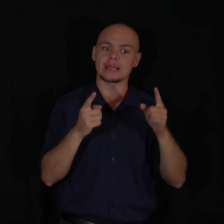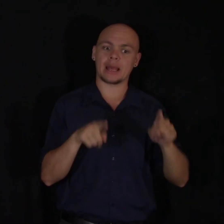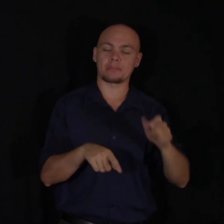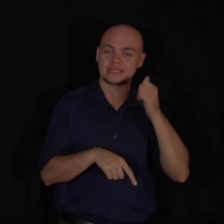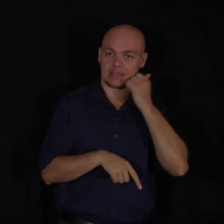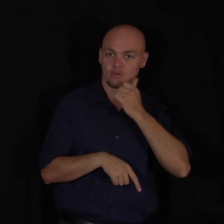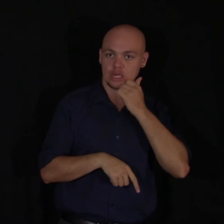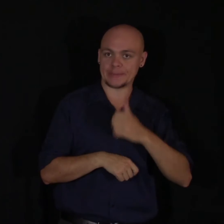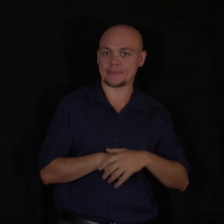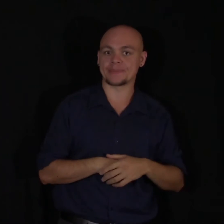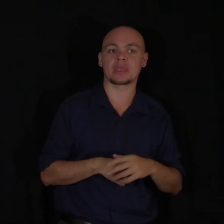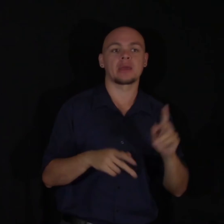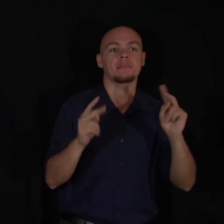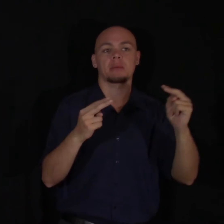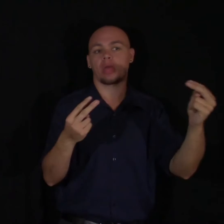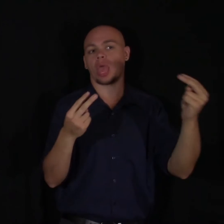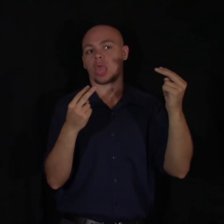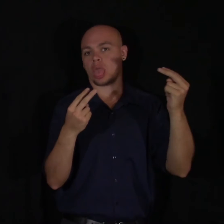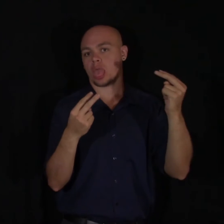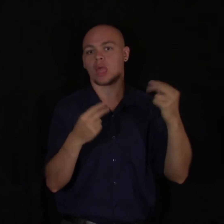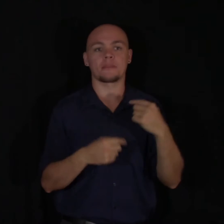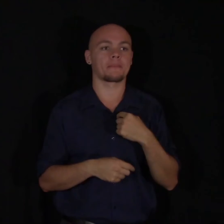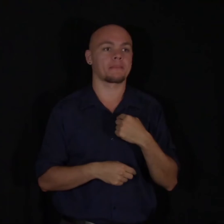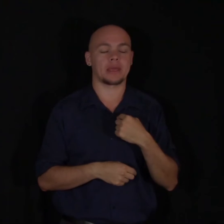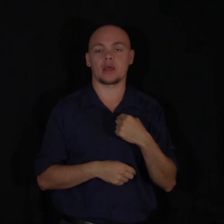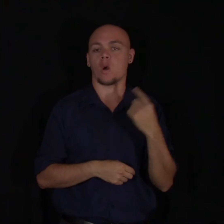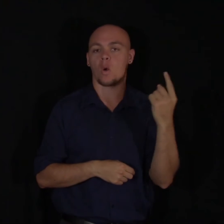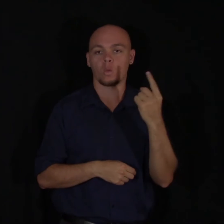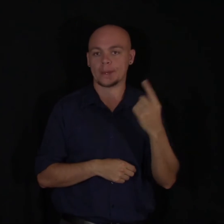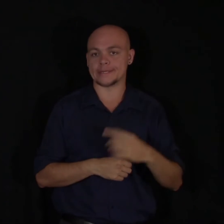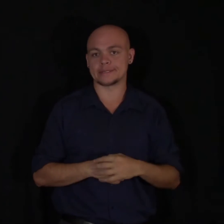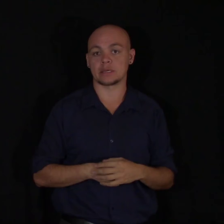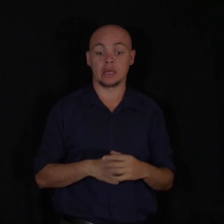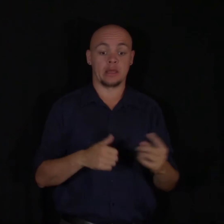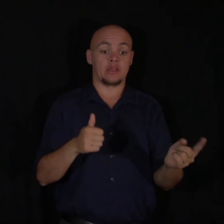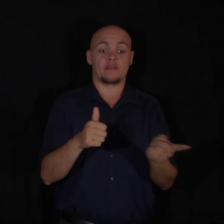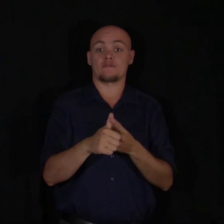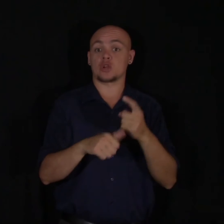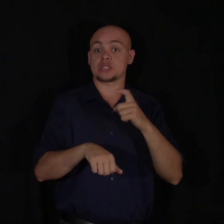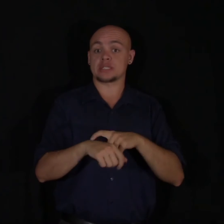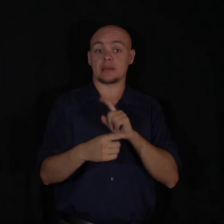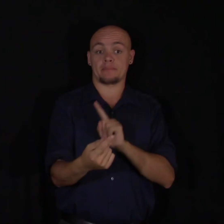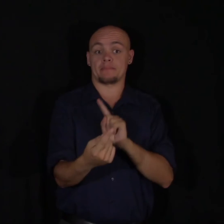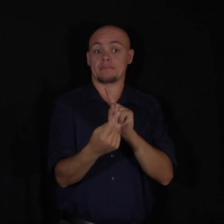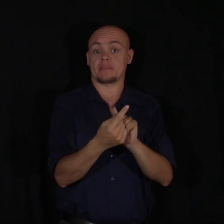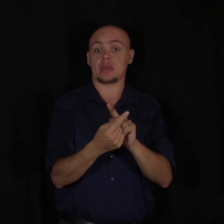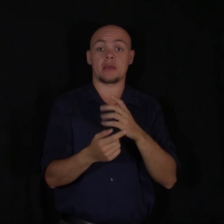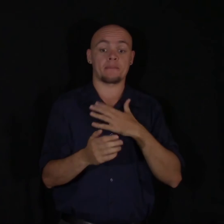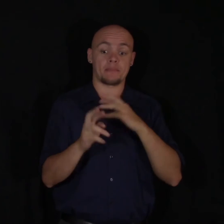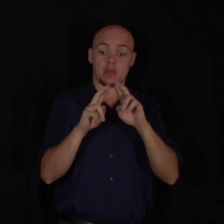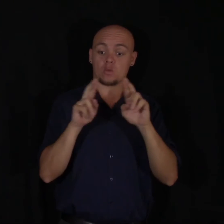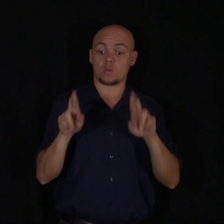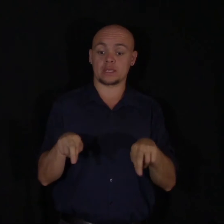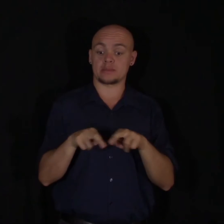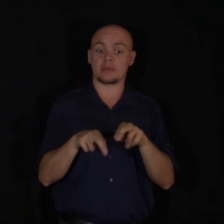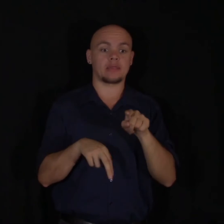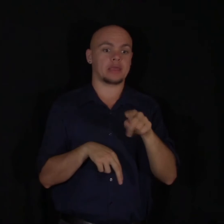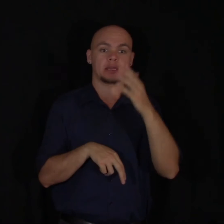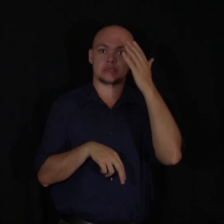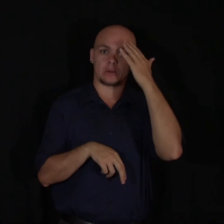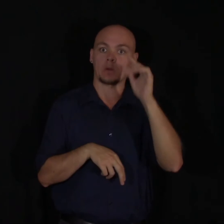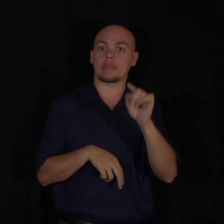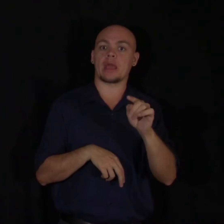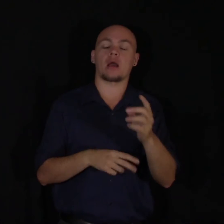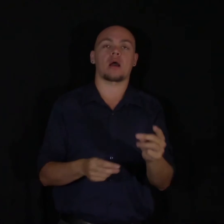I get stared at everywhere I go, and the moment people meet me, if they don't know a thing about my resume, they